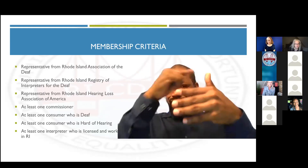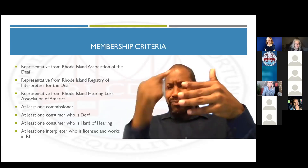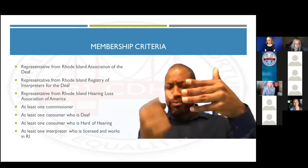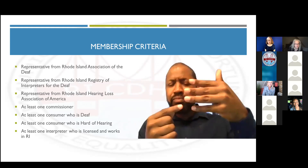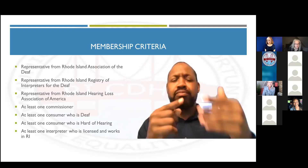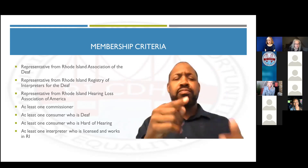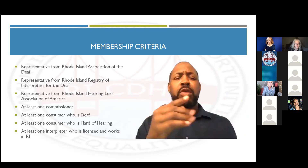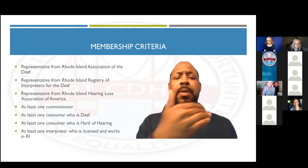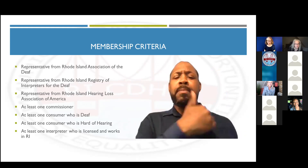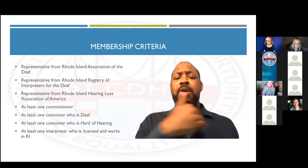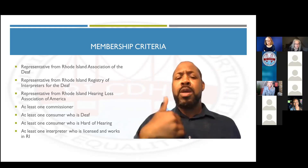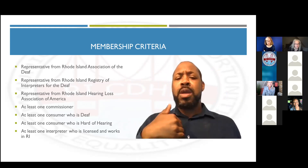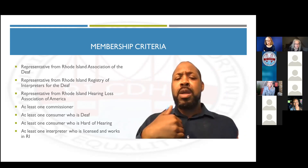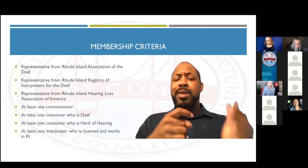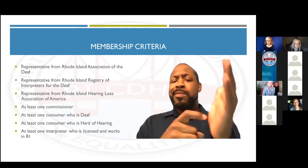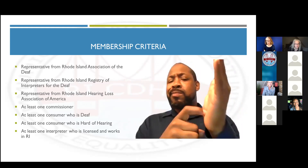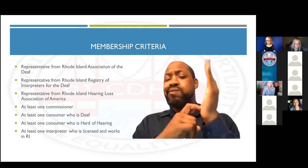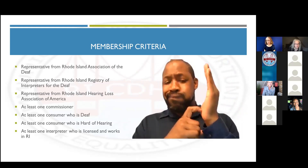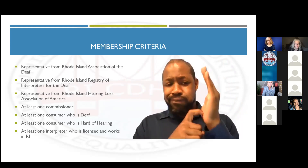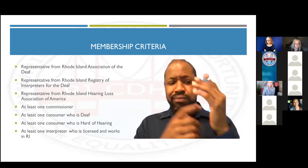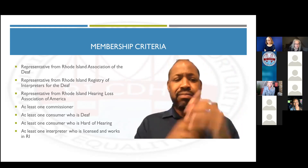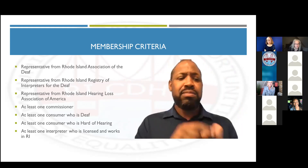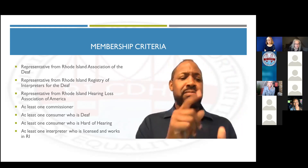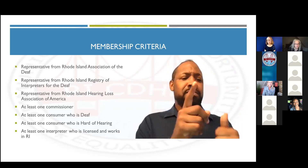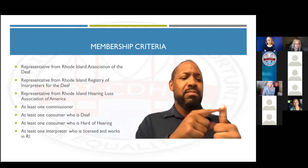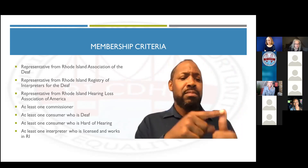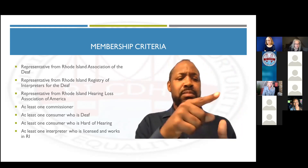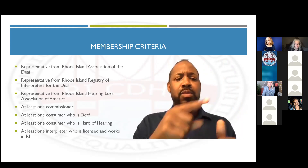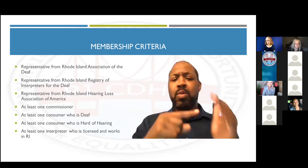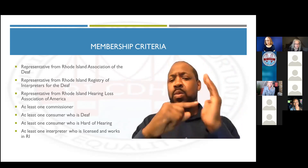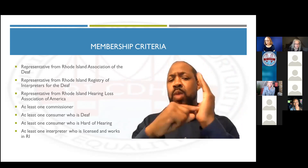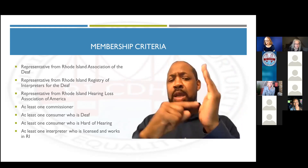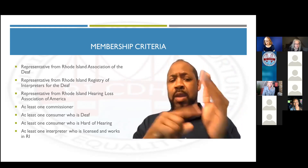Now, I mentioned that we have 7 members, and there are certain criteria.